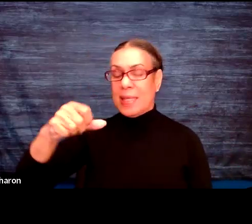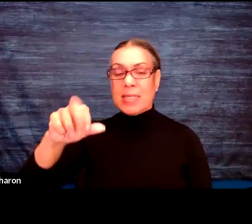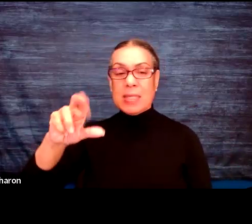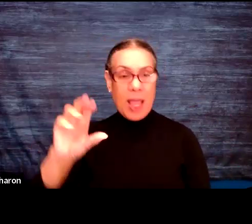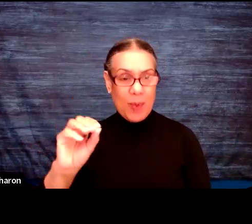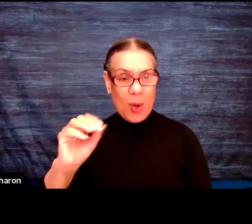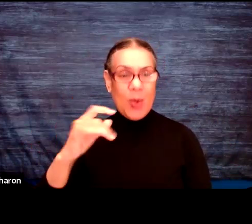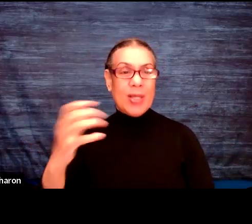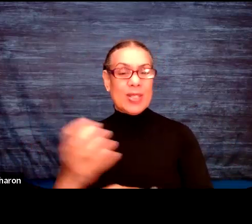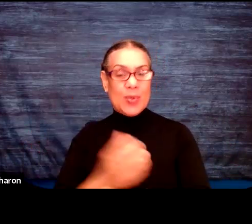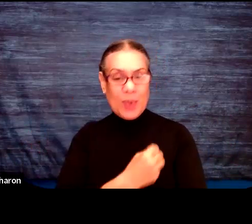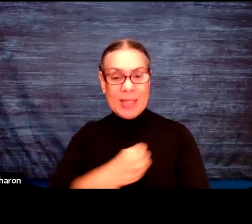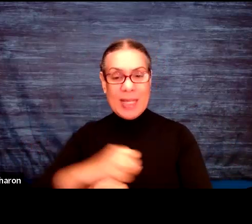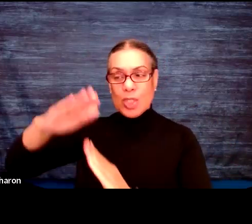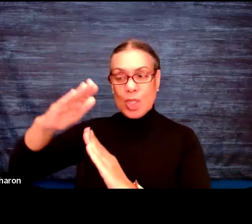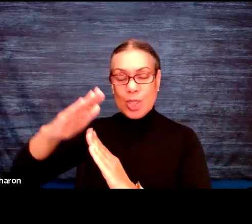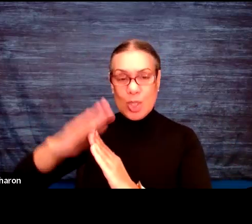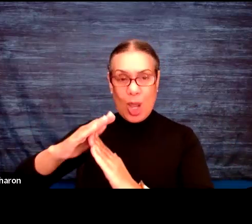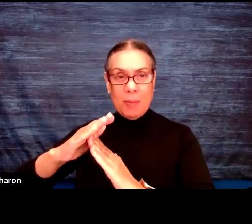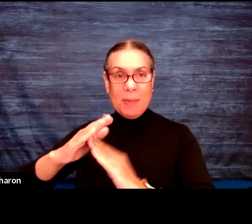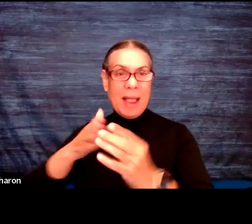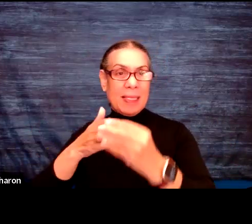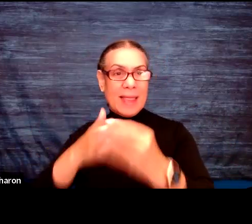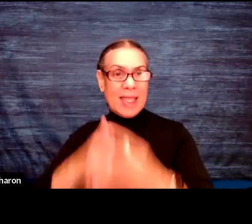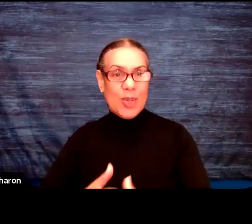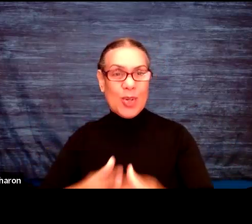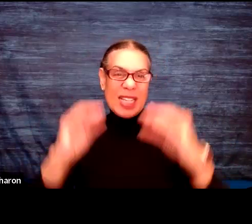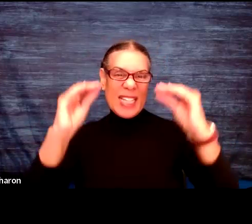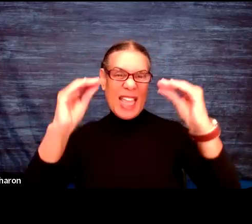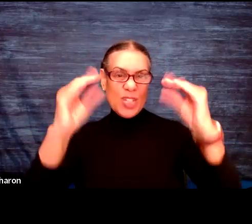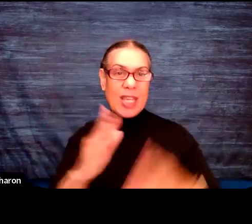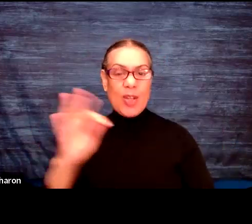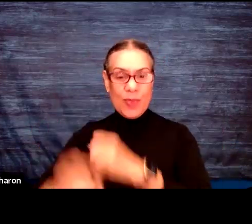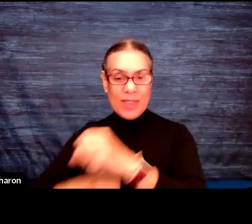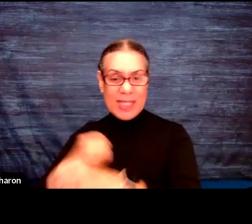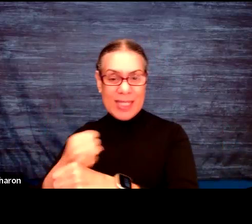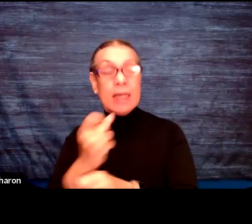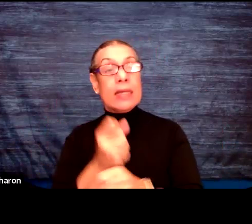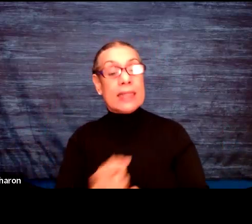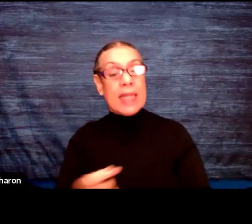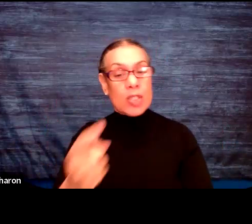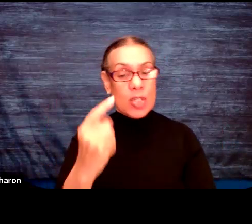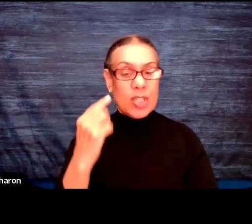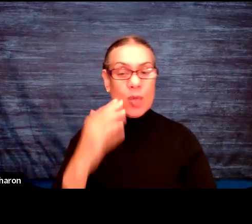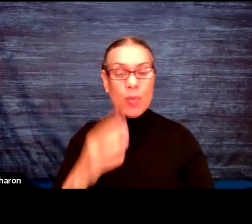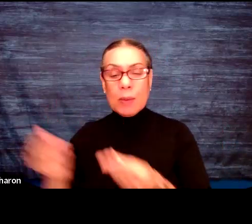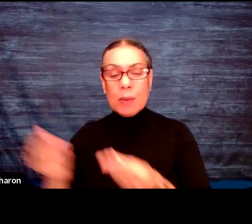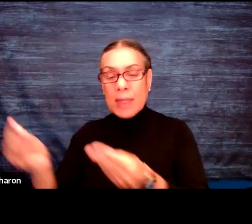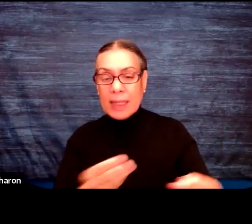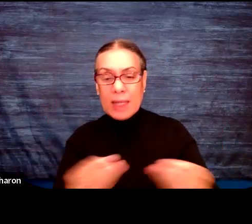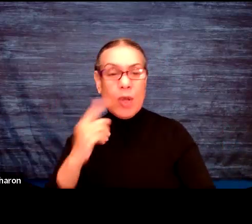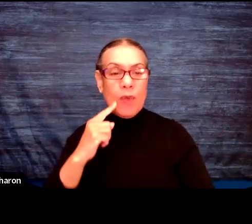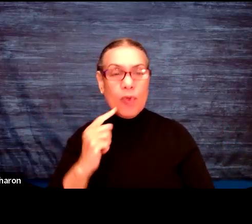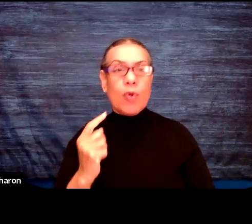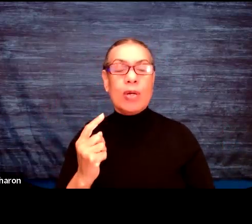the state's Top Leader Educator Award. Next year, she will be a liaison to the Department of Elementary and